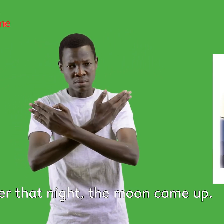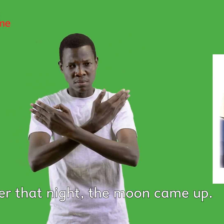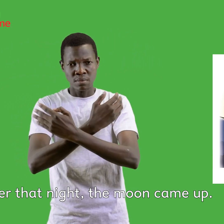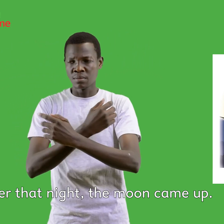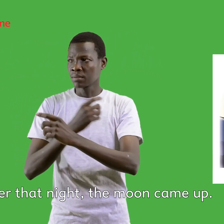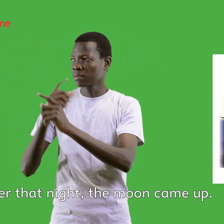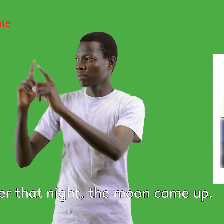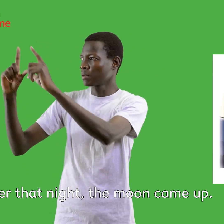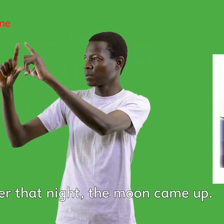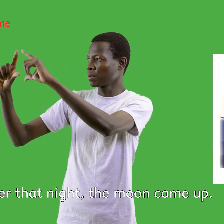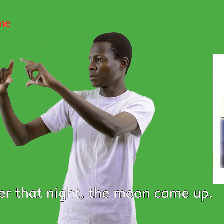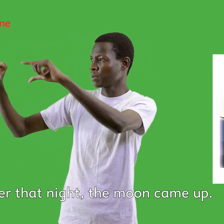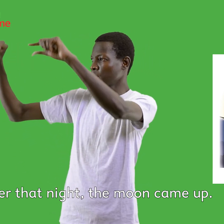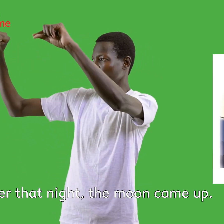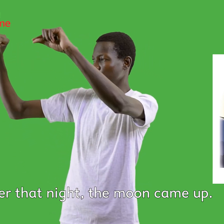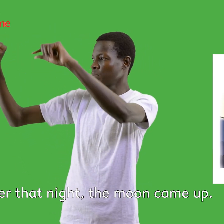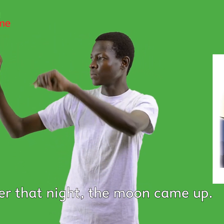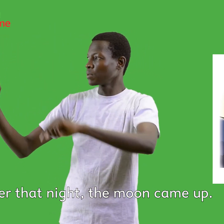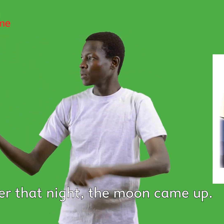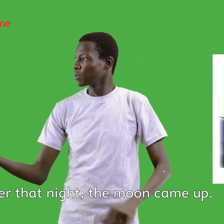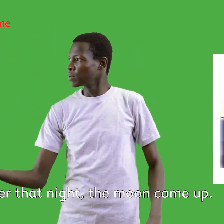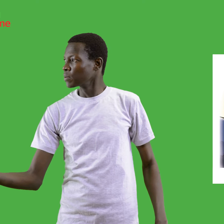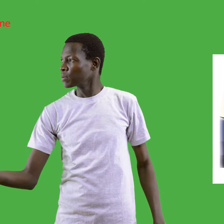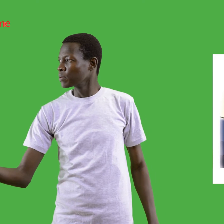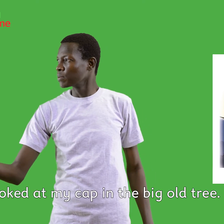Later that night, the moon came up.